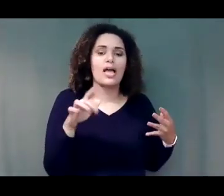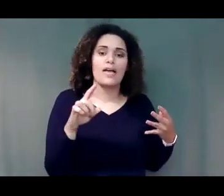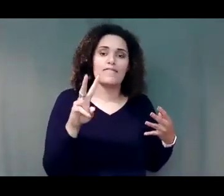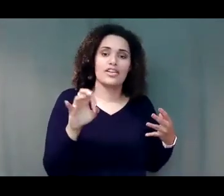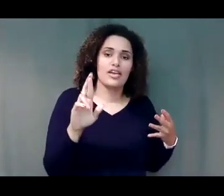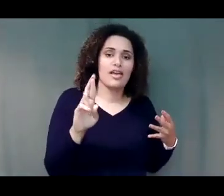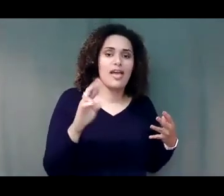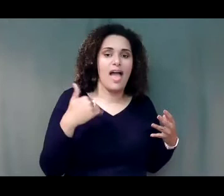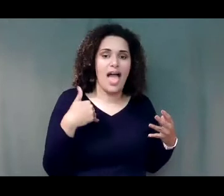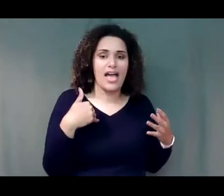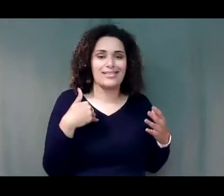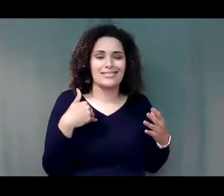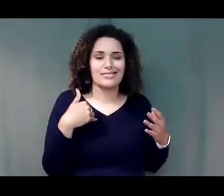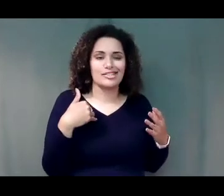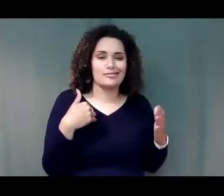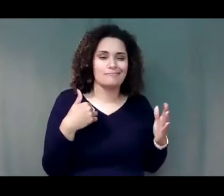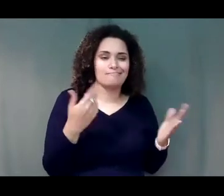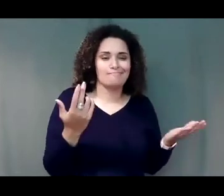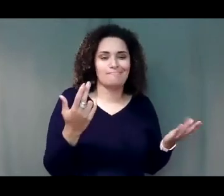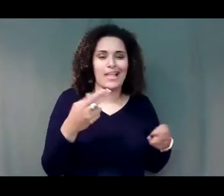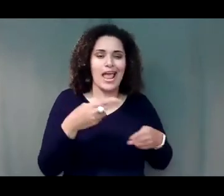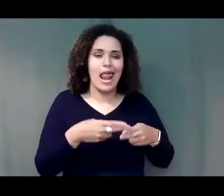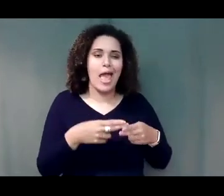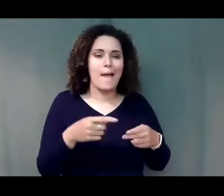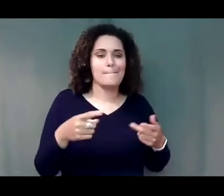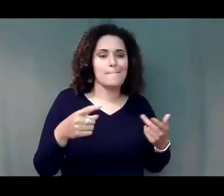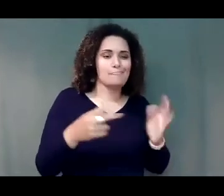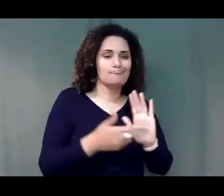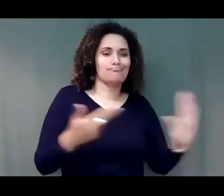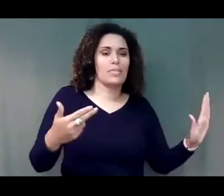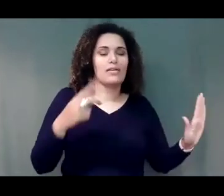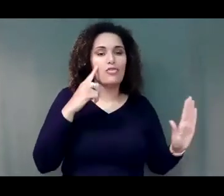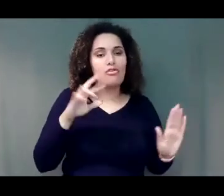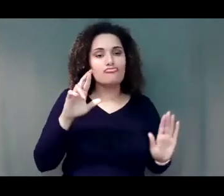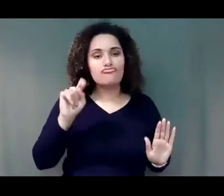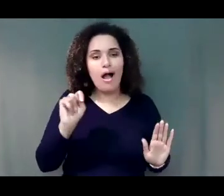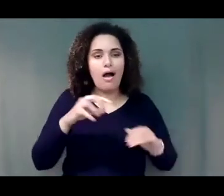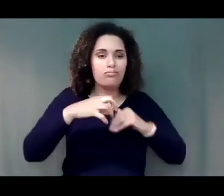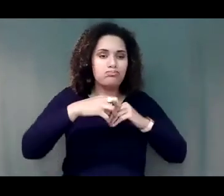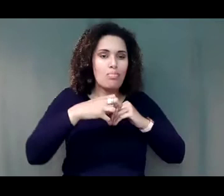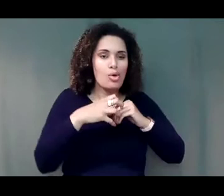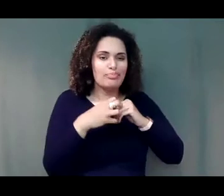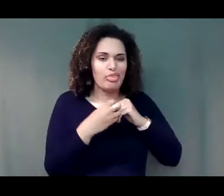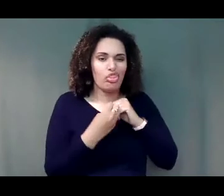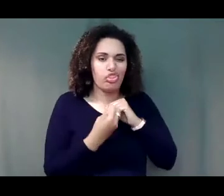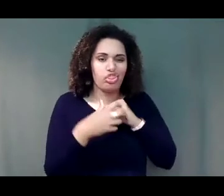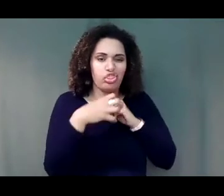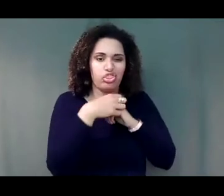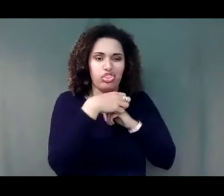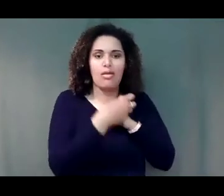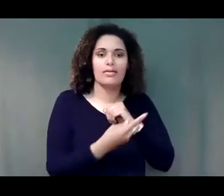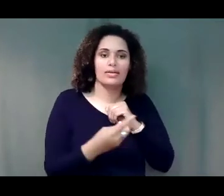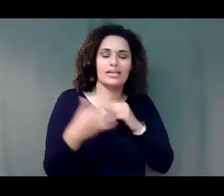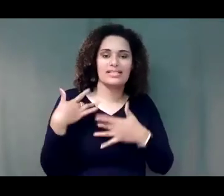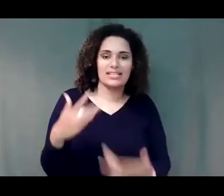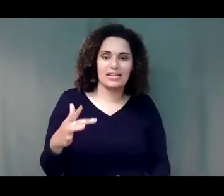being a little rot sensitive, because it has these clusters that are sort of what they